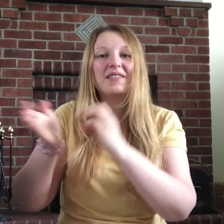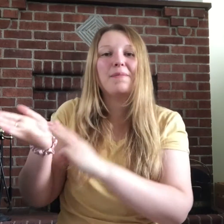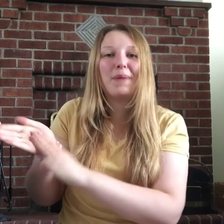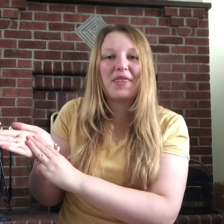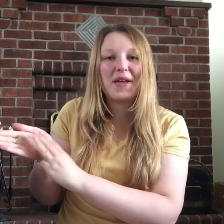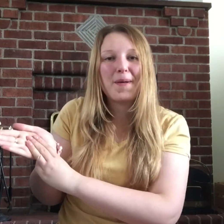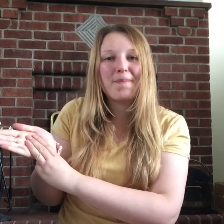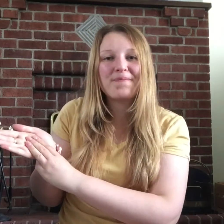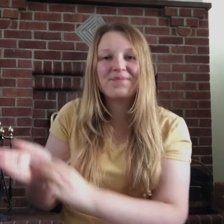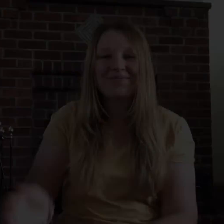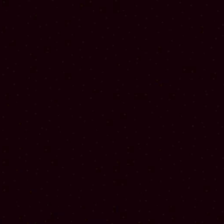Grandmother.